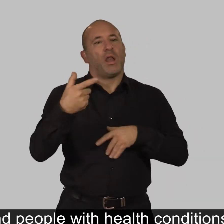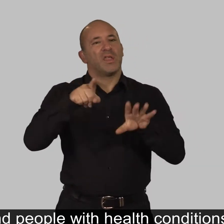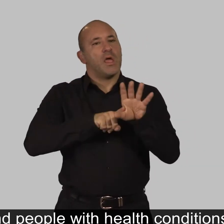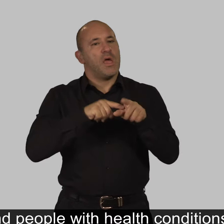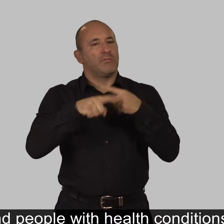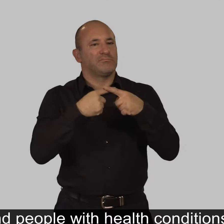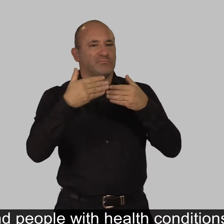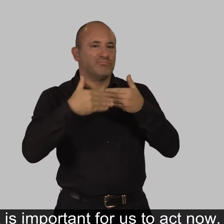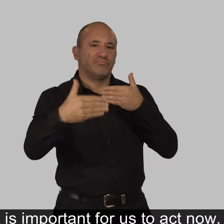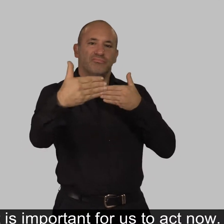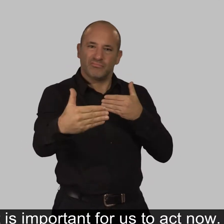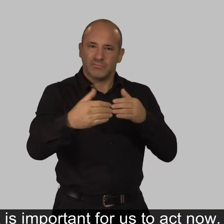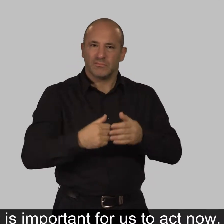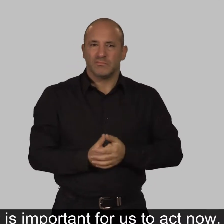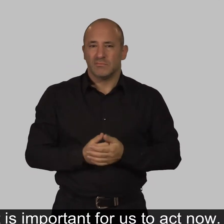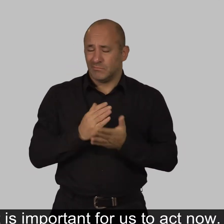It is important for us to act now.